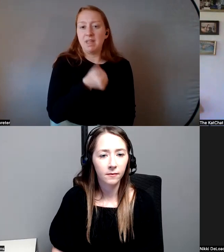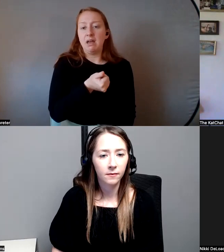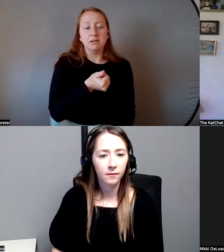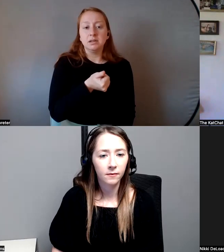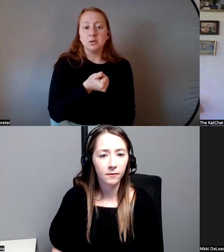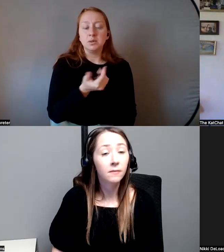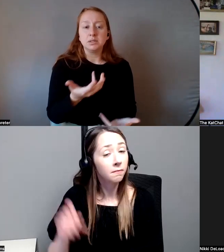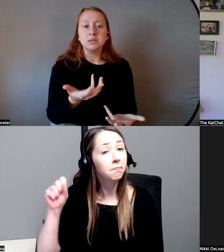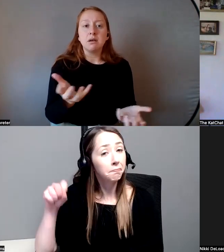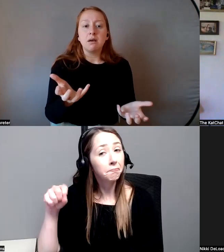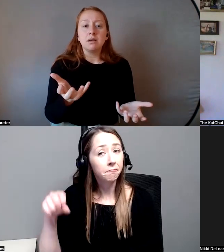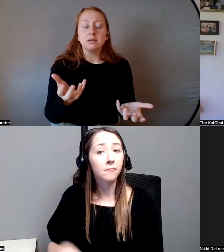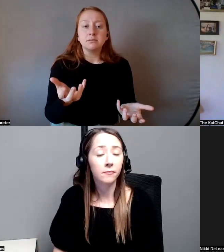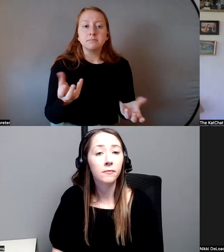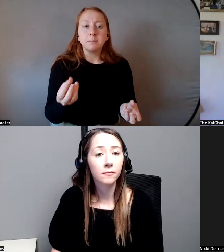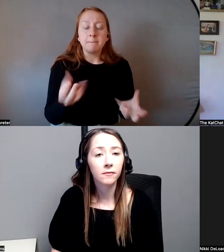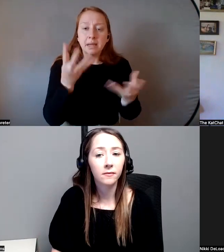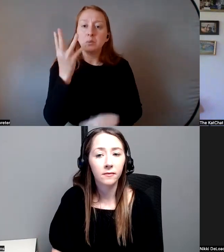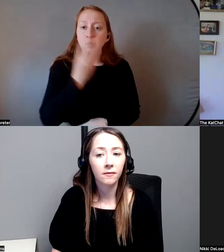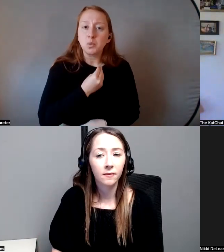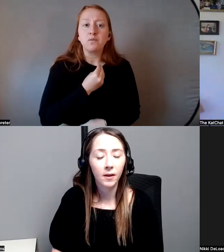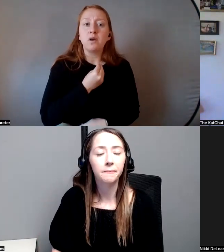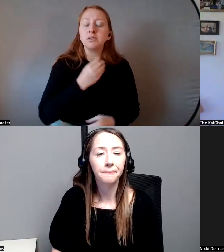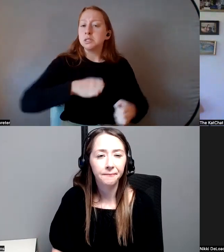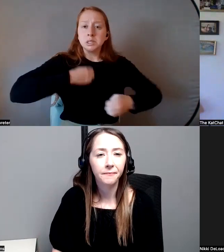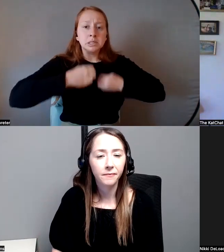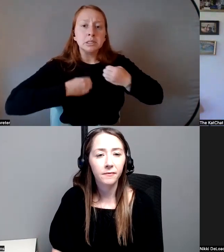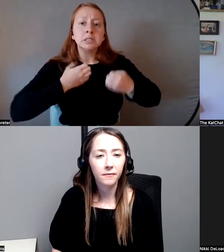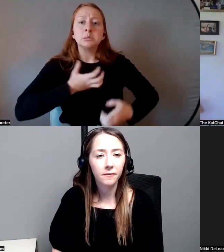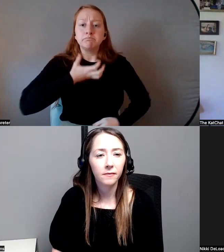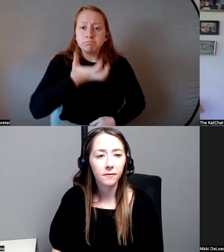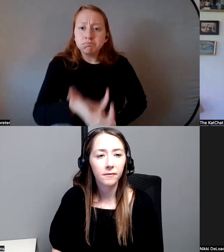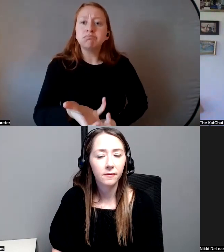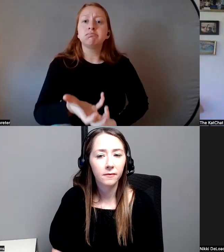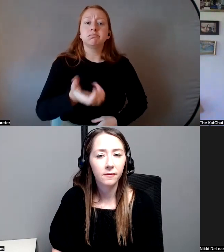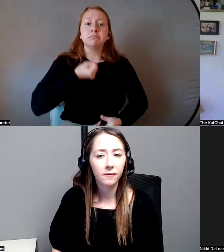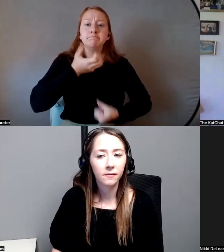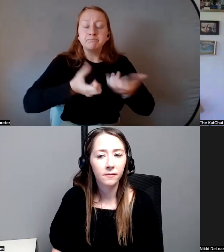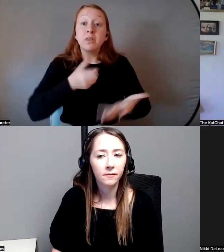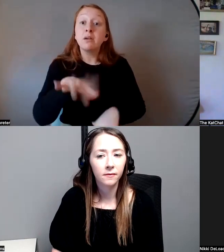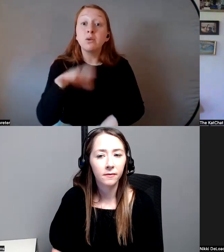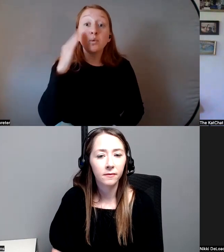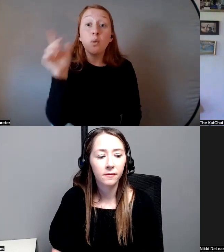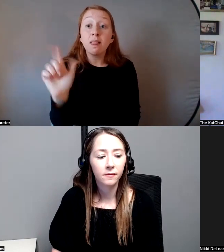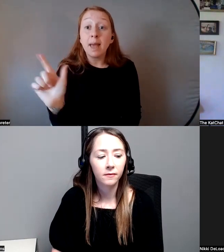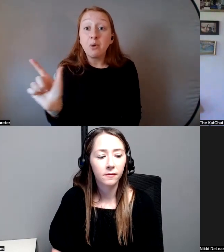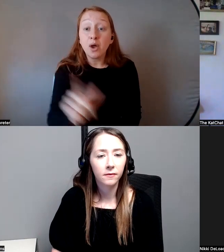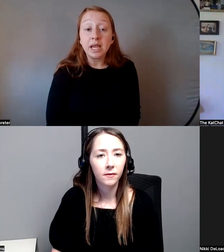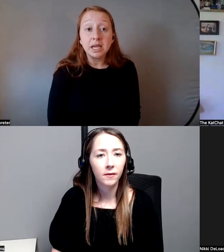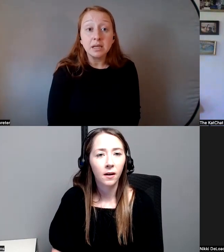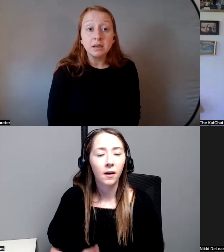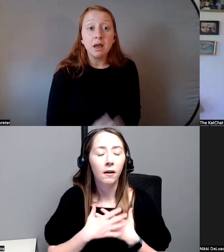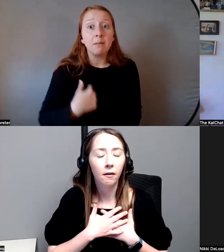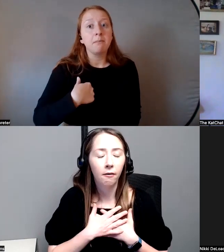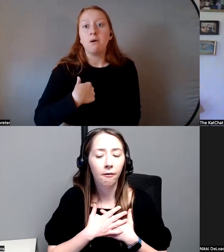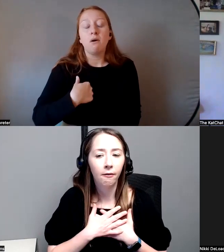Hmm. and a lot of beautiful emotional moments in that movie, like the library. I broke Oh, down at